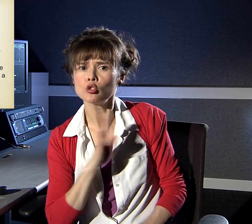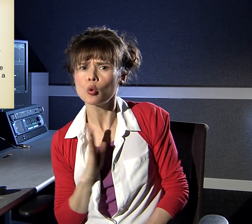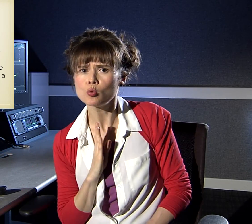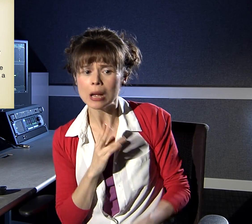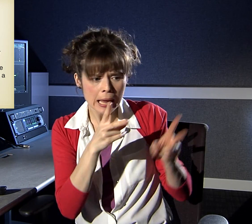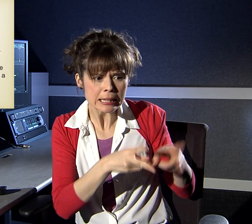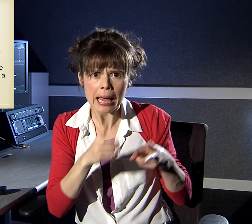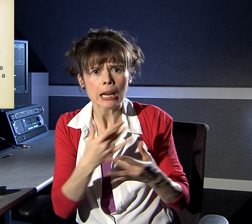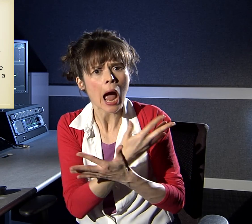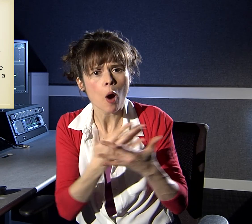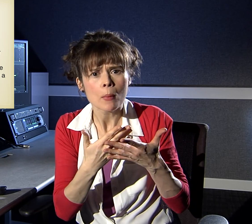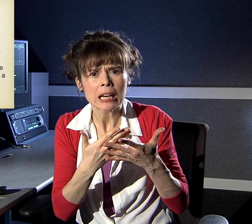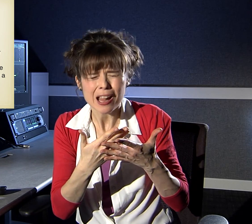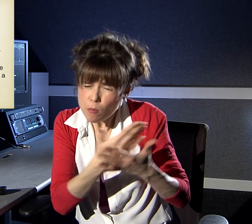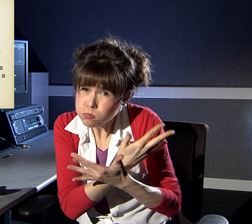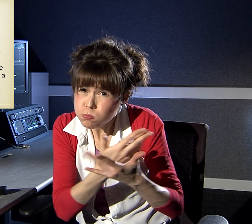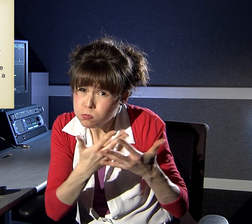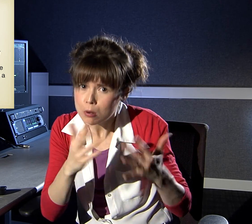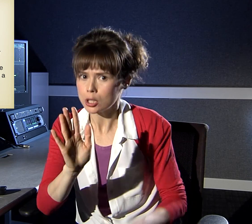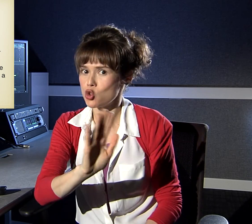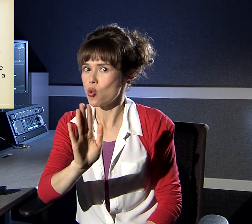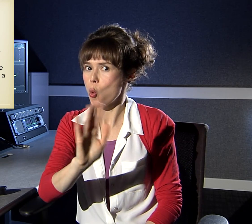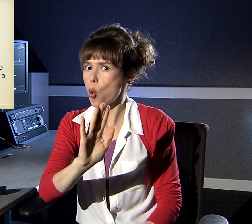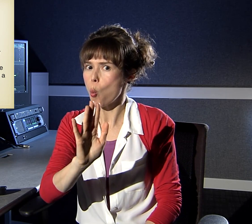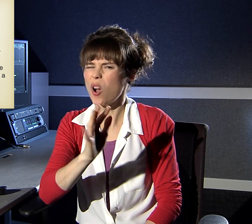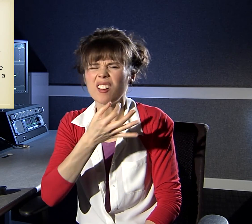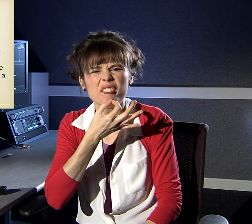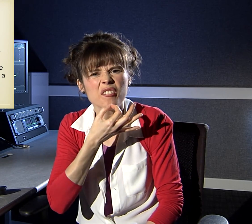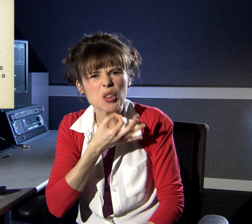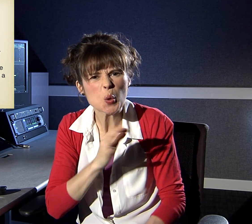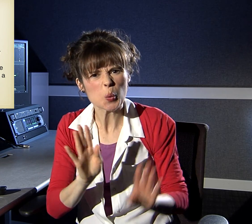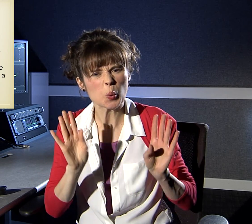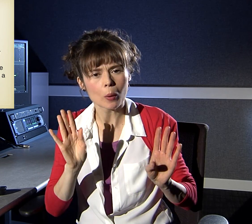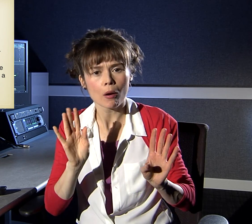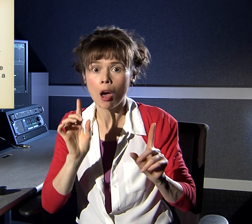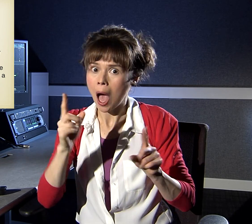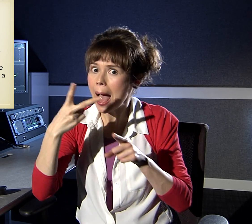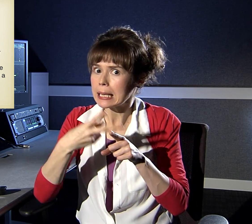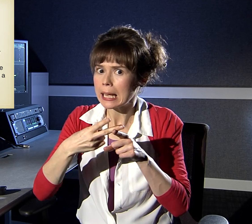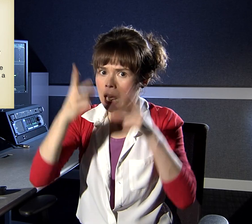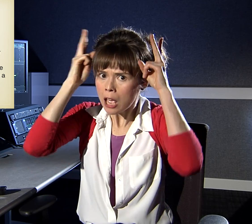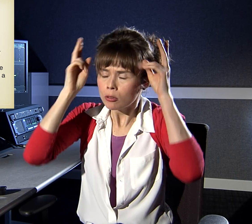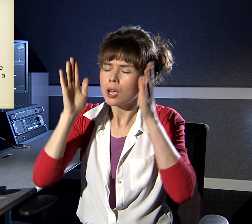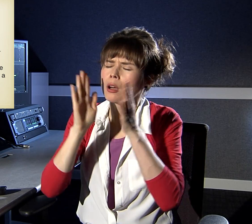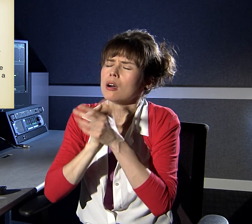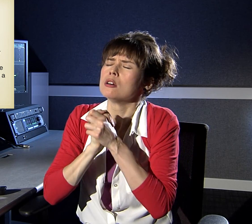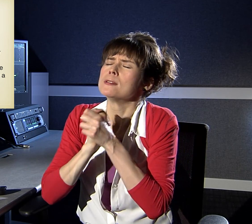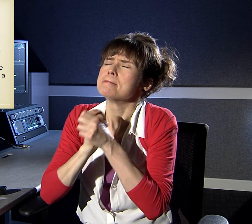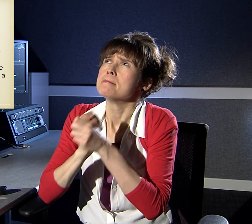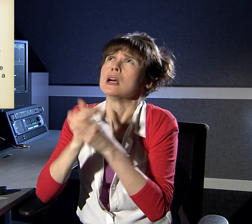And especially praises him when he hears that the English have only lost